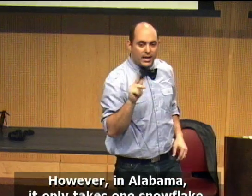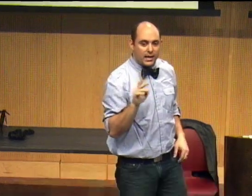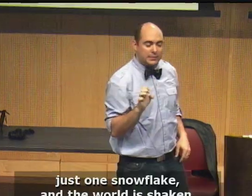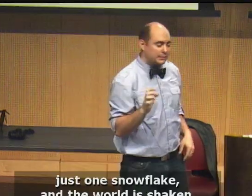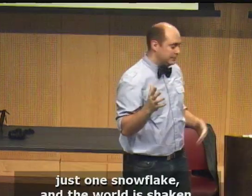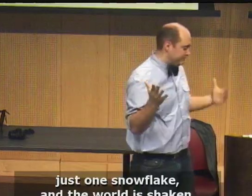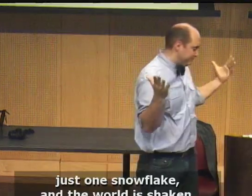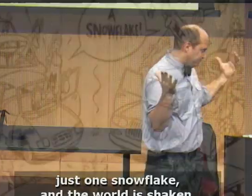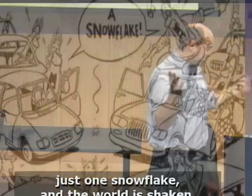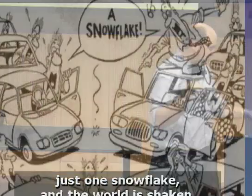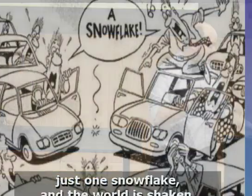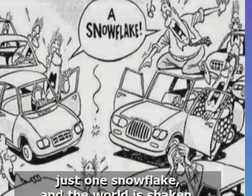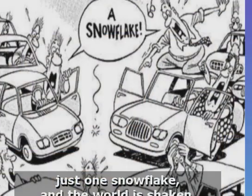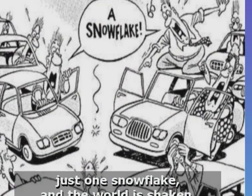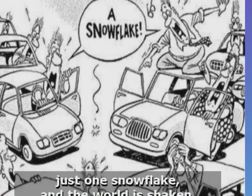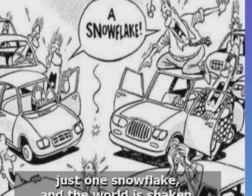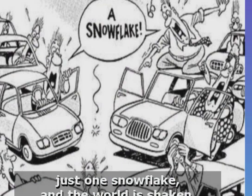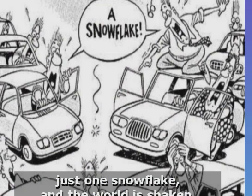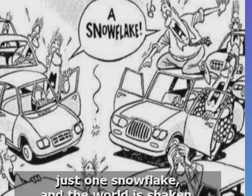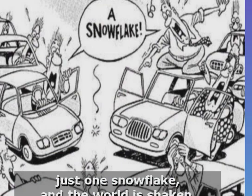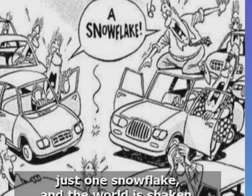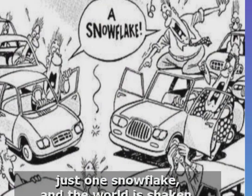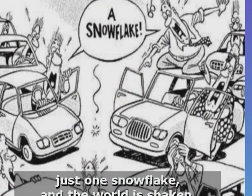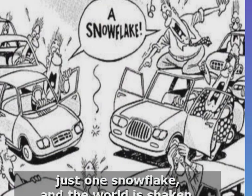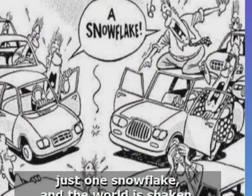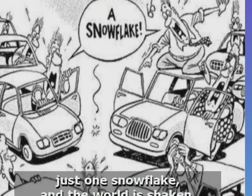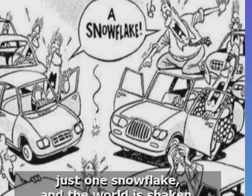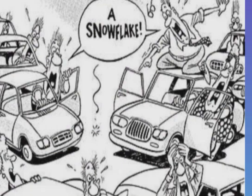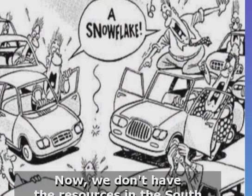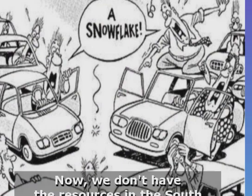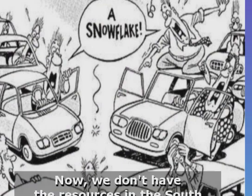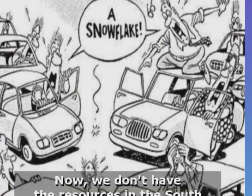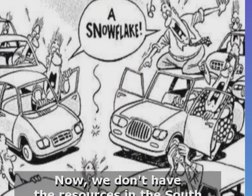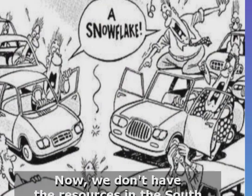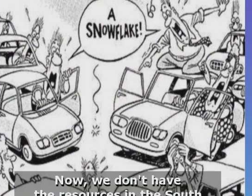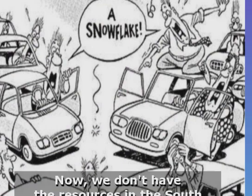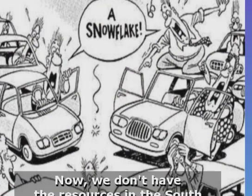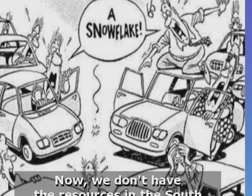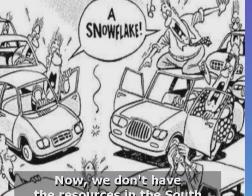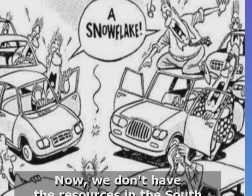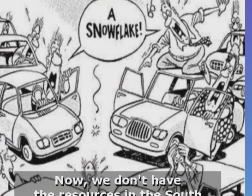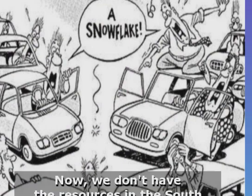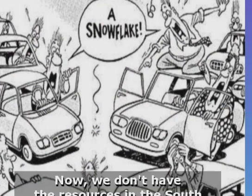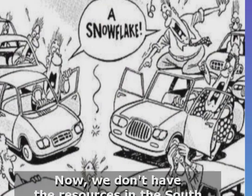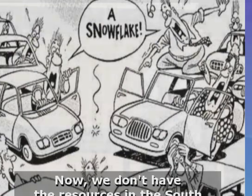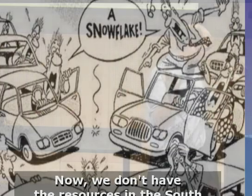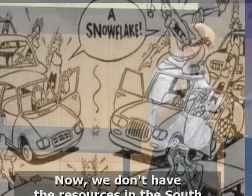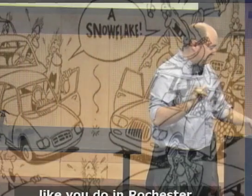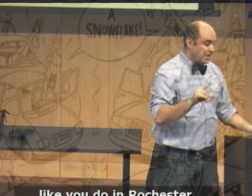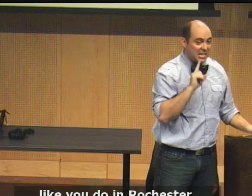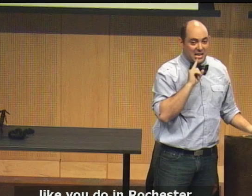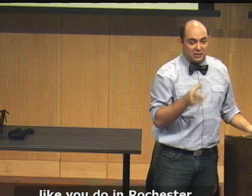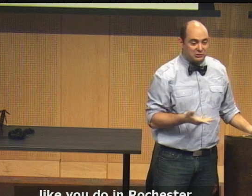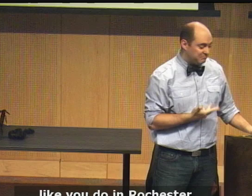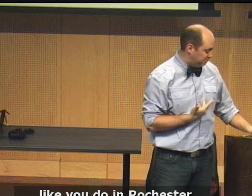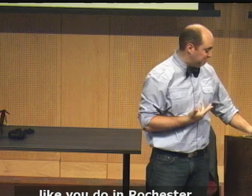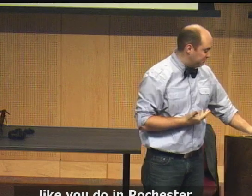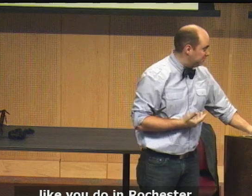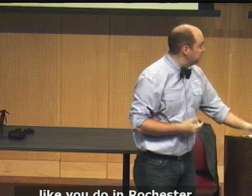It's one snowflake and the world is shaken. You know, we don't have the resources in the South like you do in Rochester,